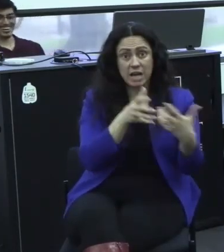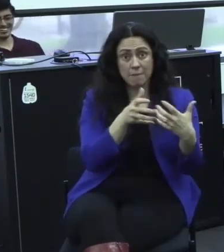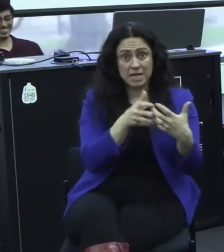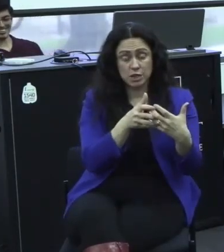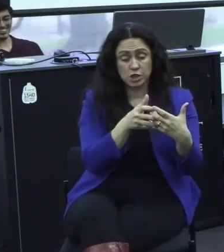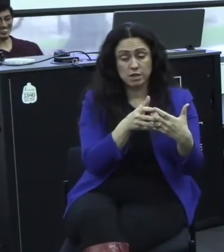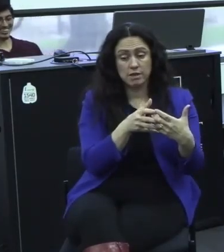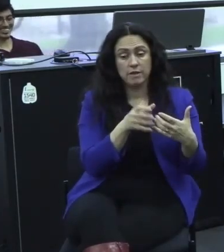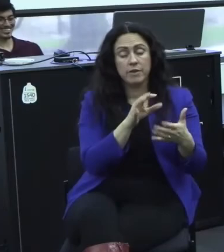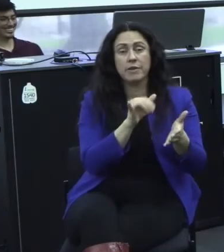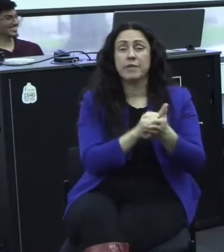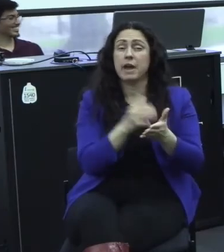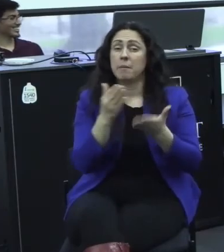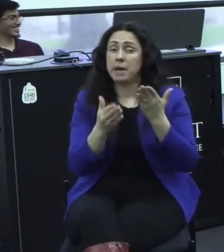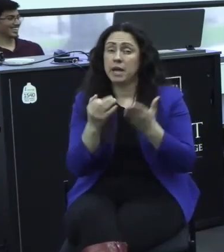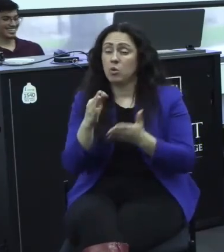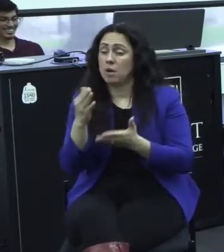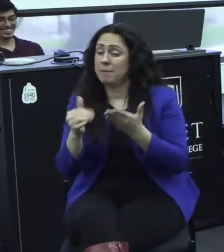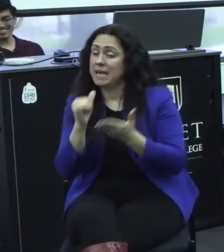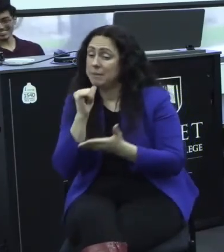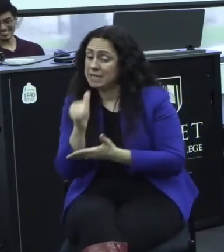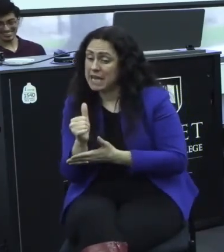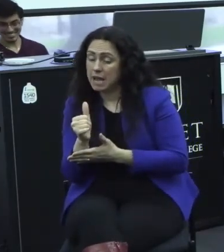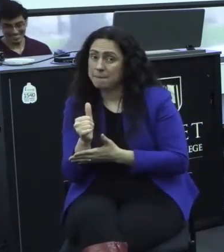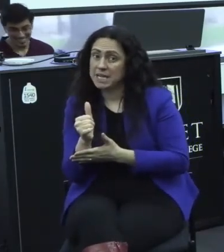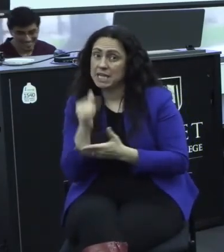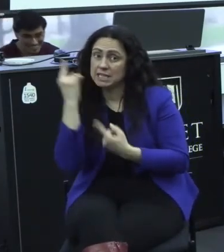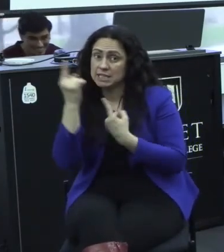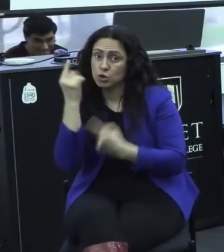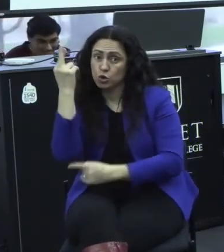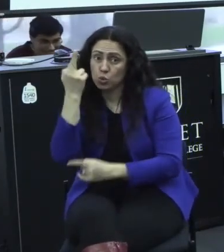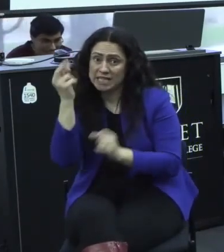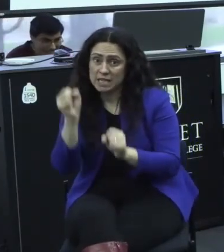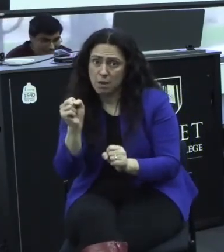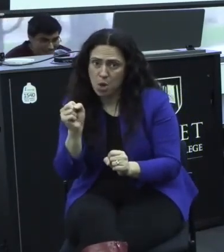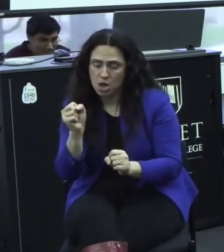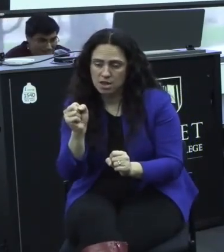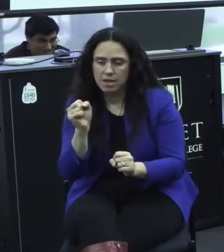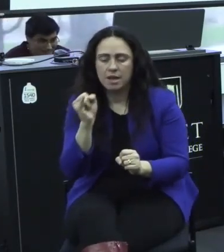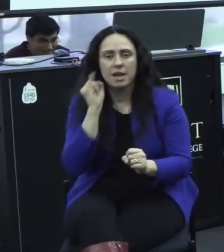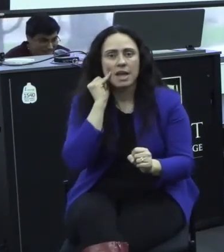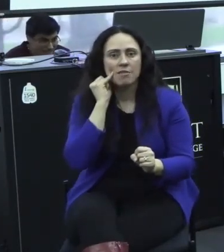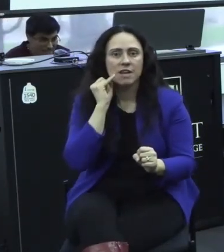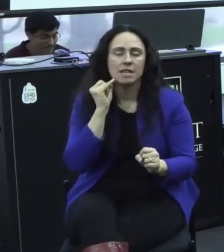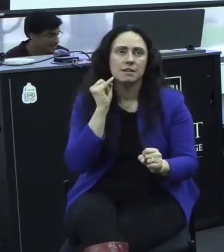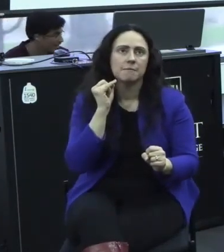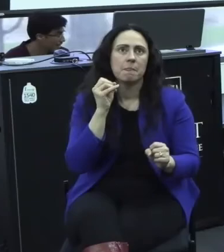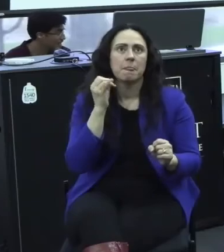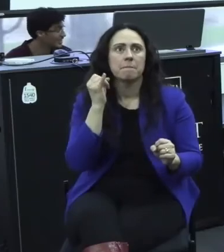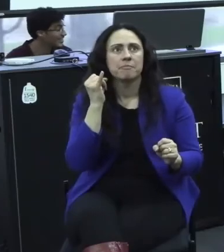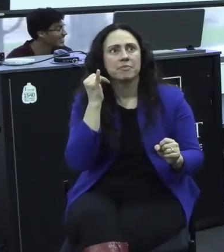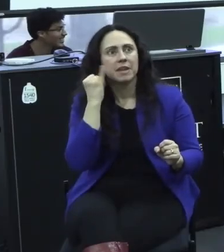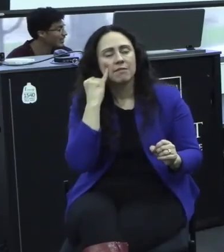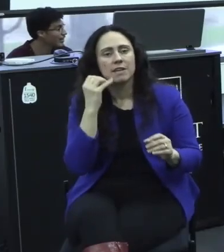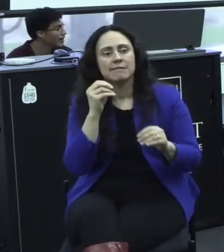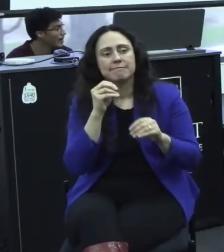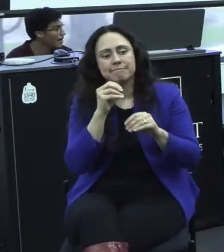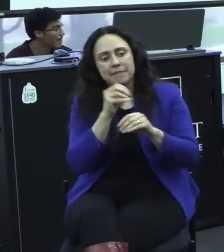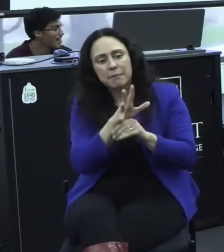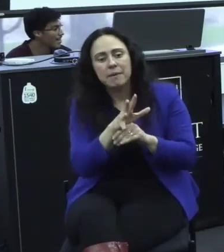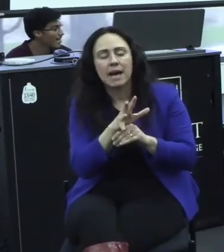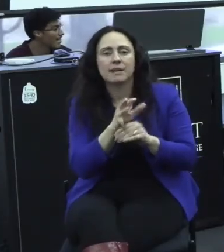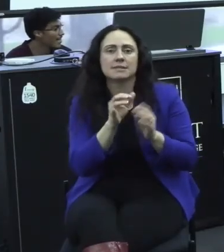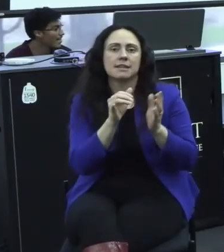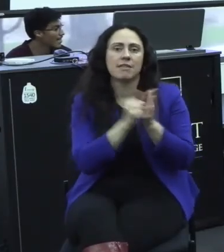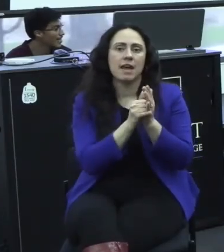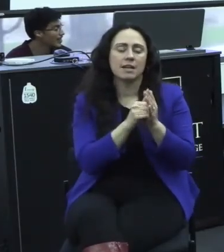accommodation, and that may or may not be considered reasonable if it impacts that, like Adam said, that standard,